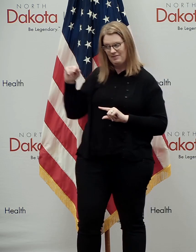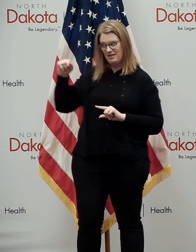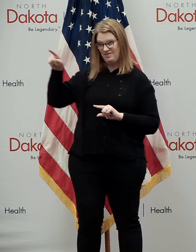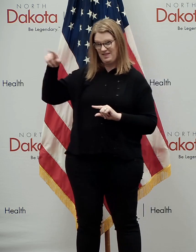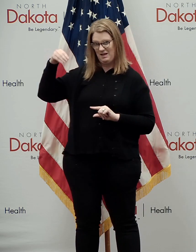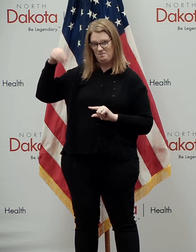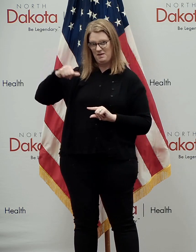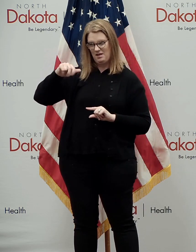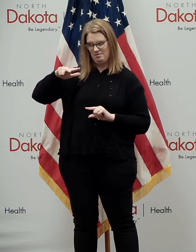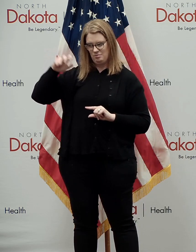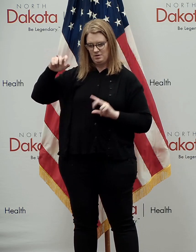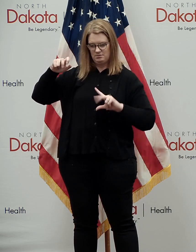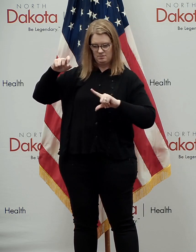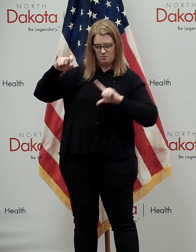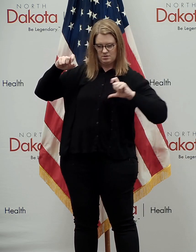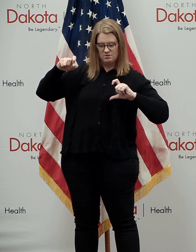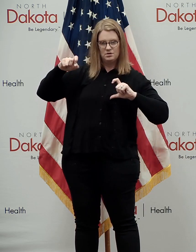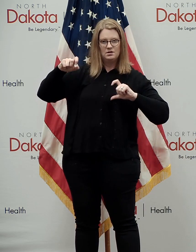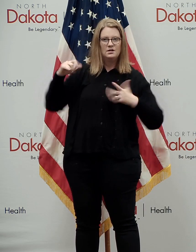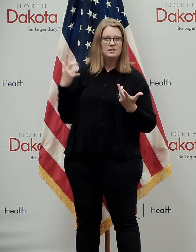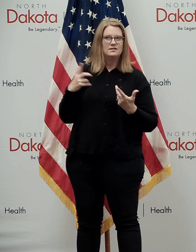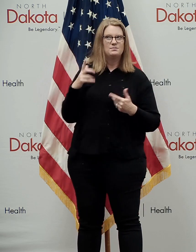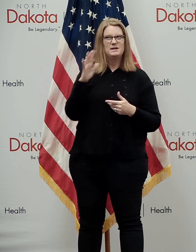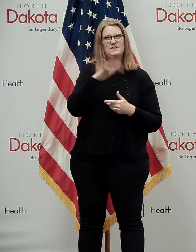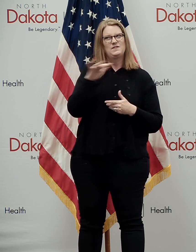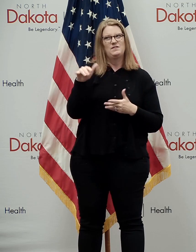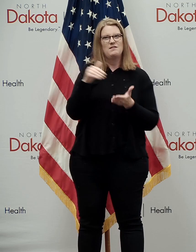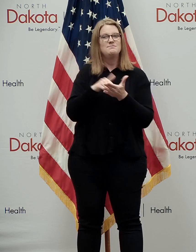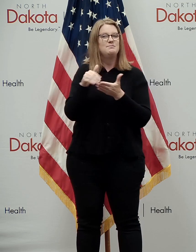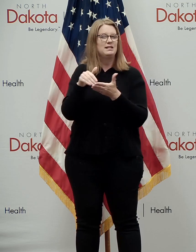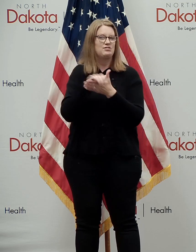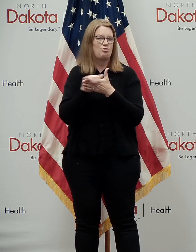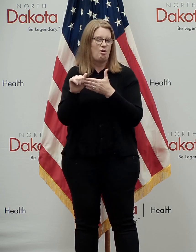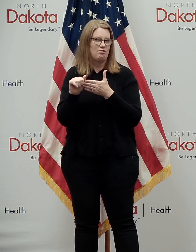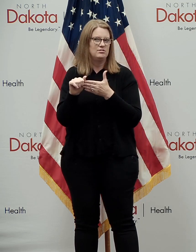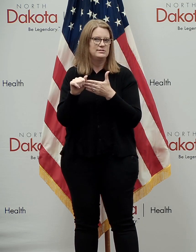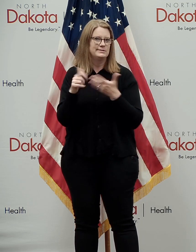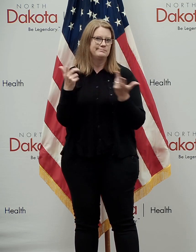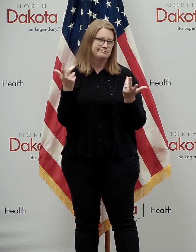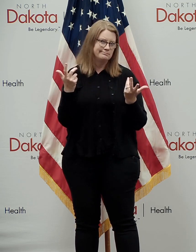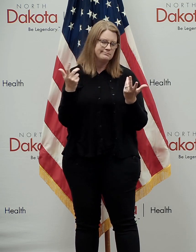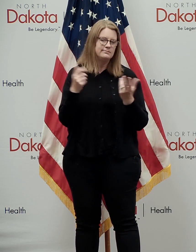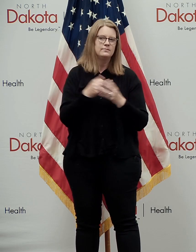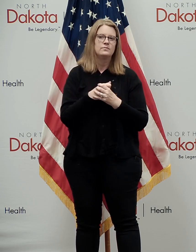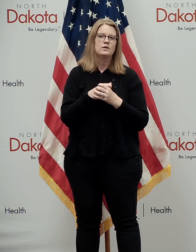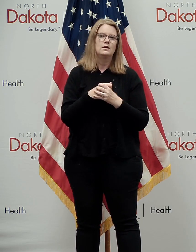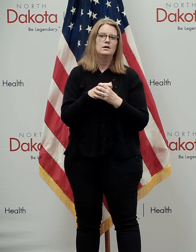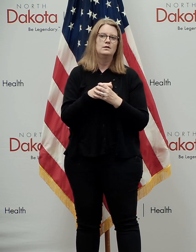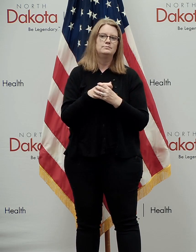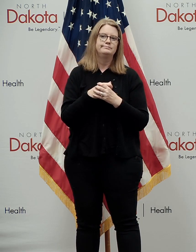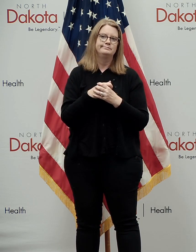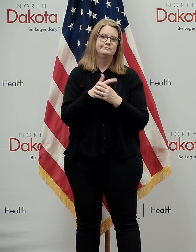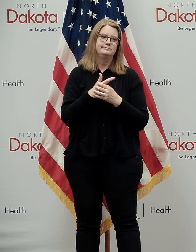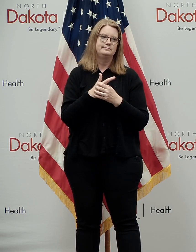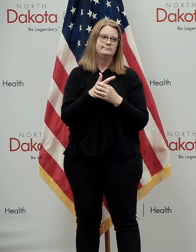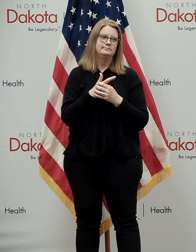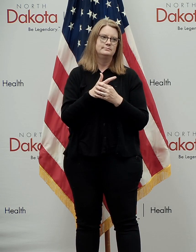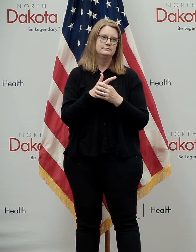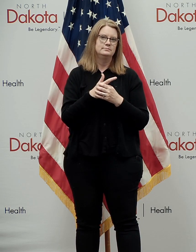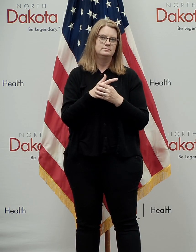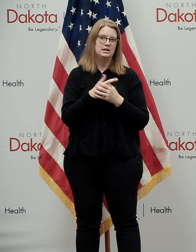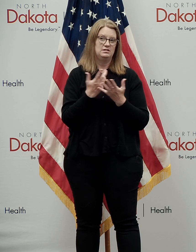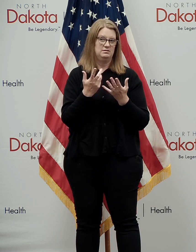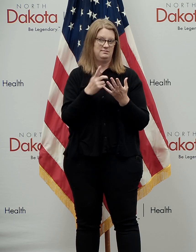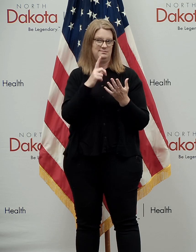estimated could be $55 million, somewhere in that range. Depending on the number of